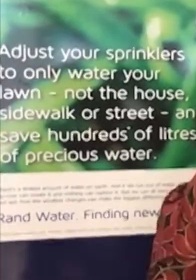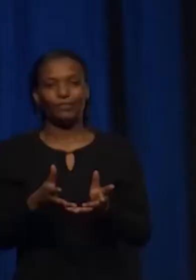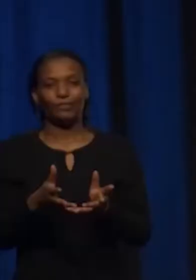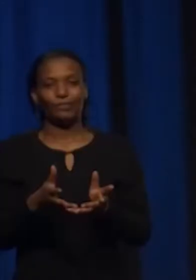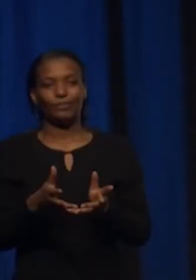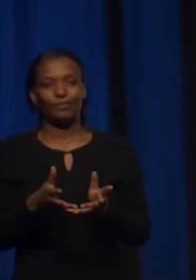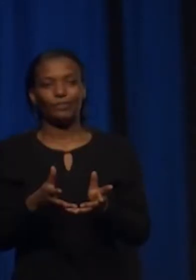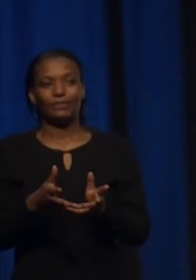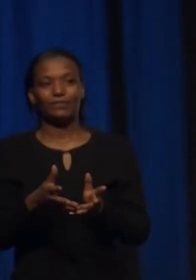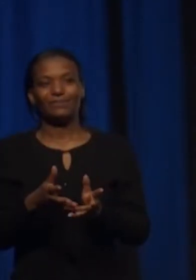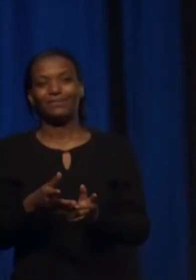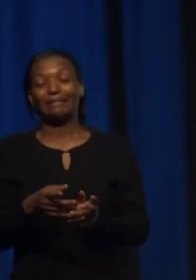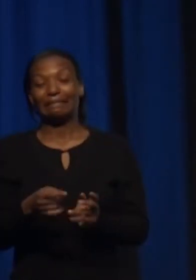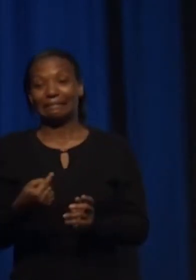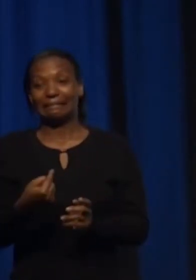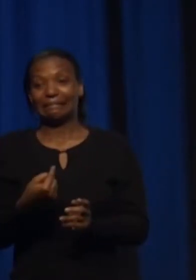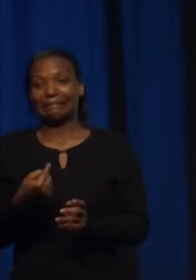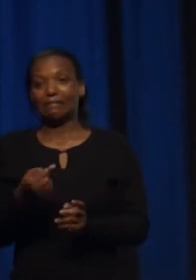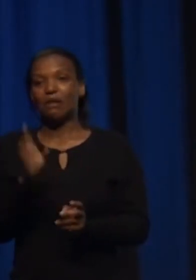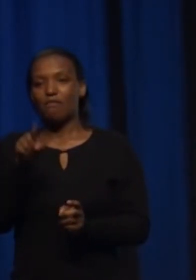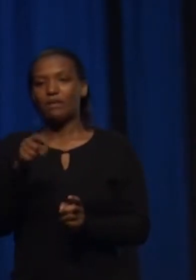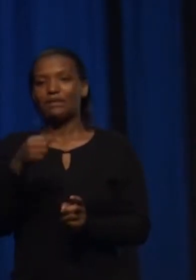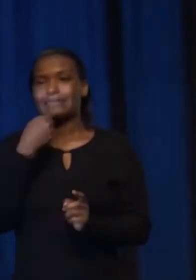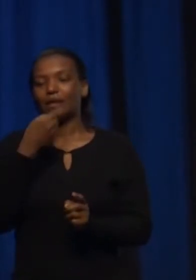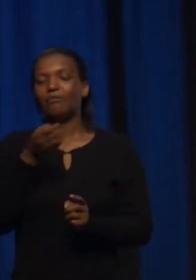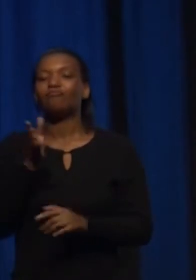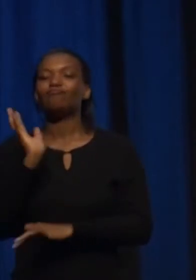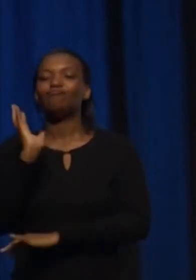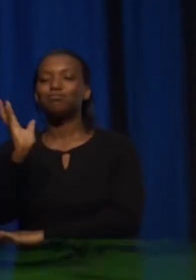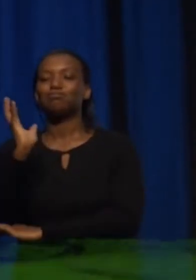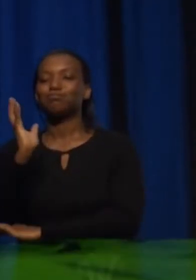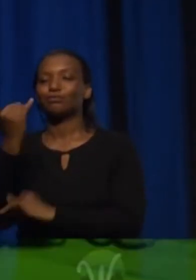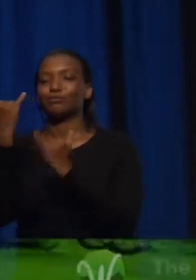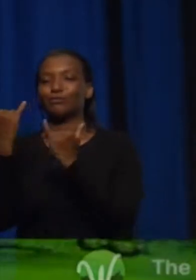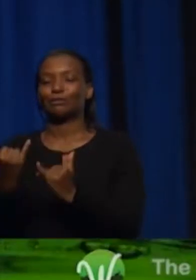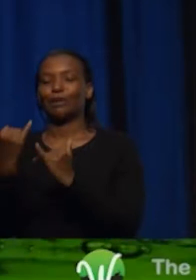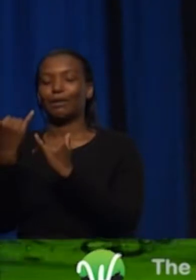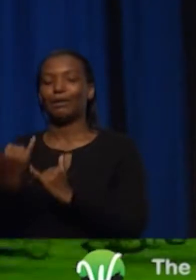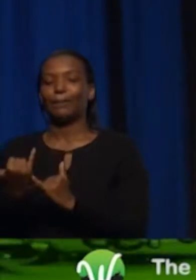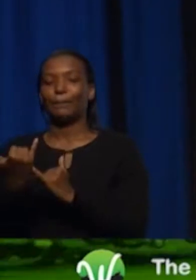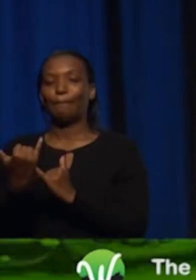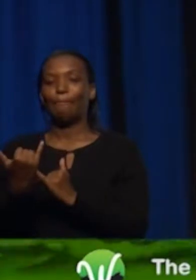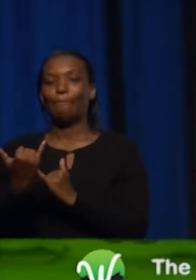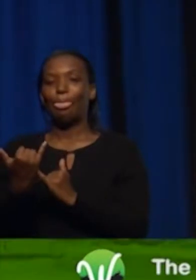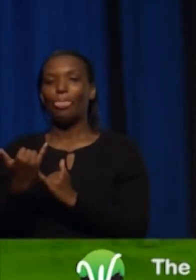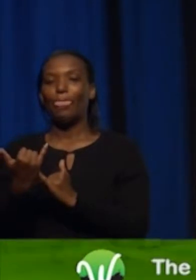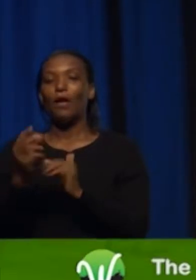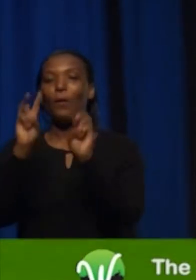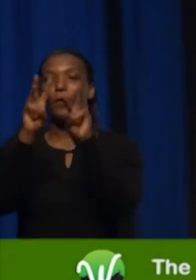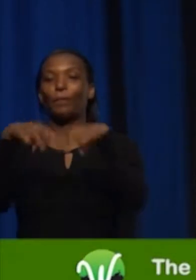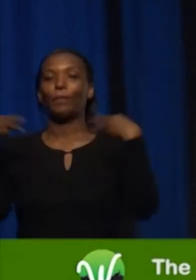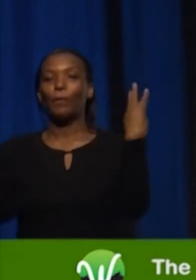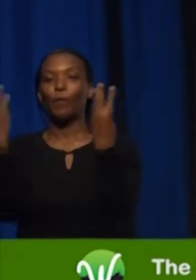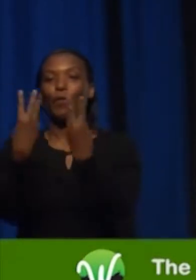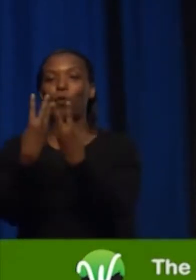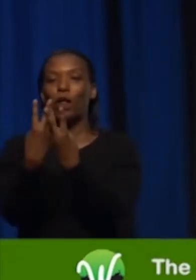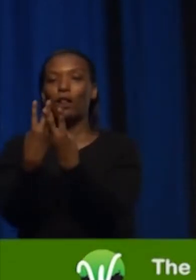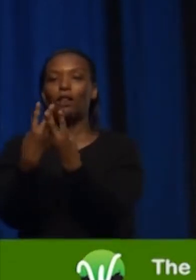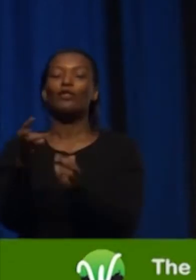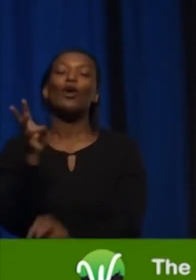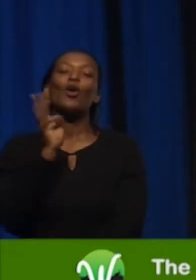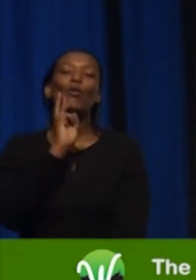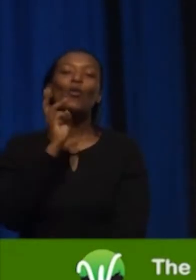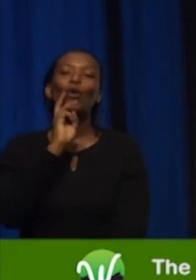the message. It is my honor to address you today on World Water